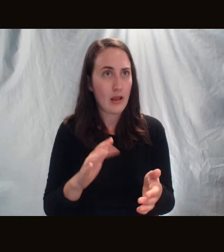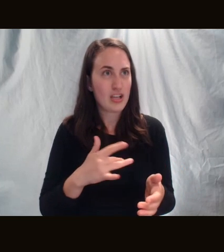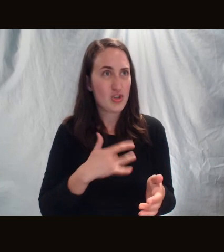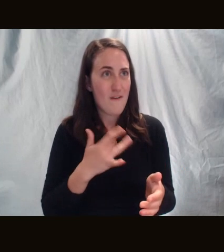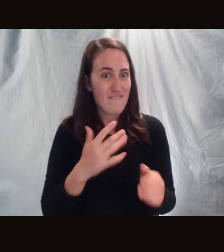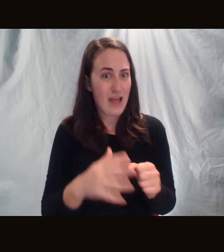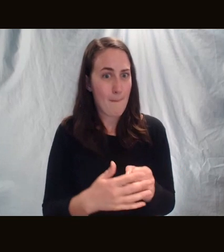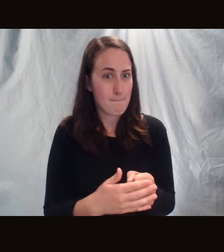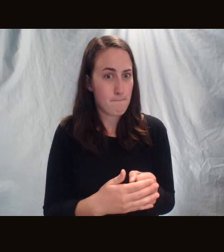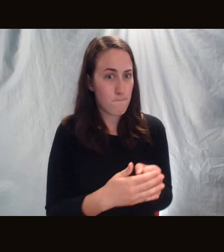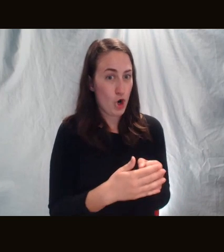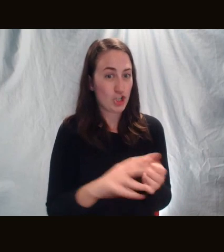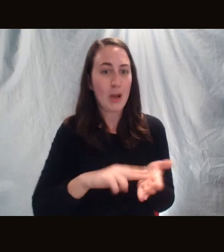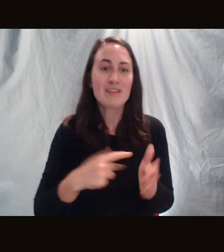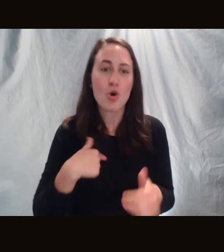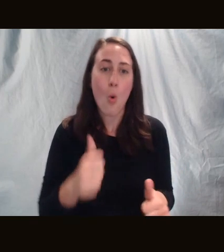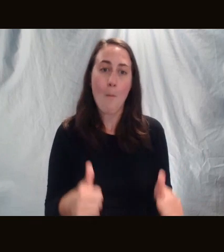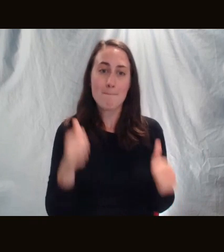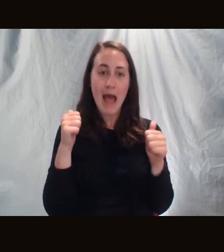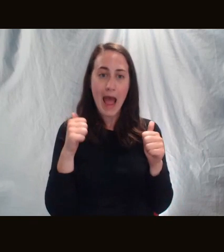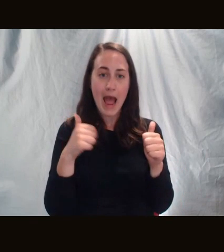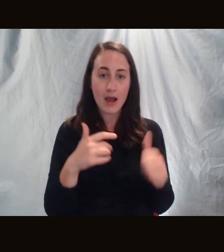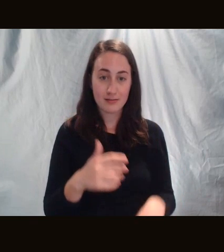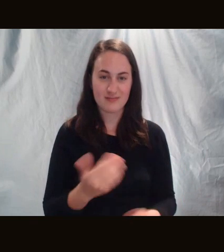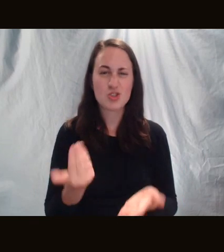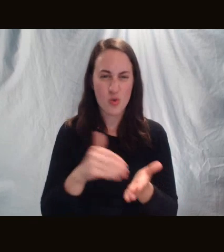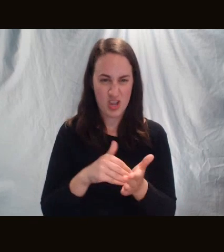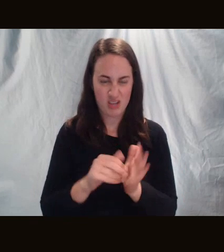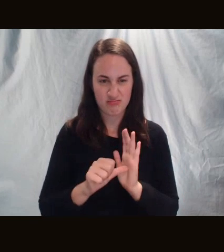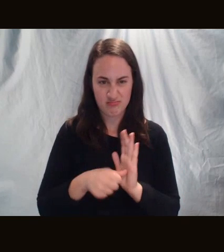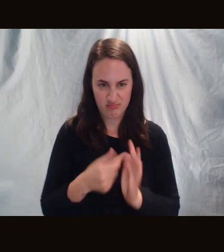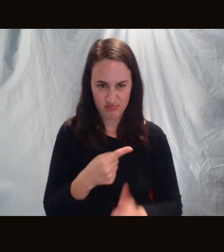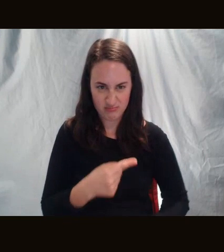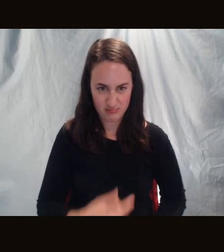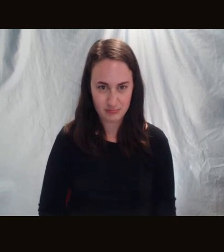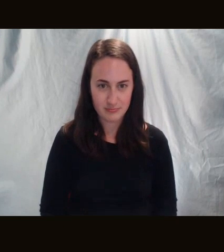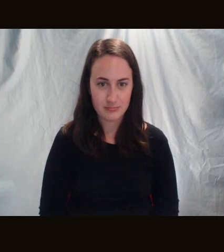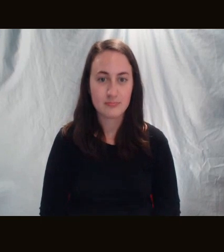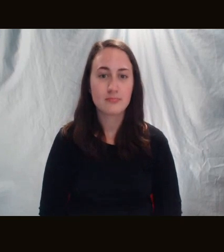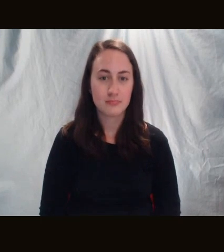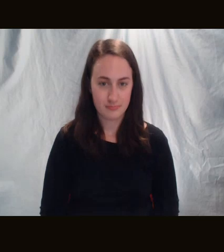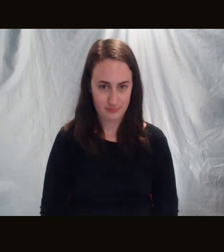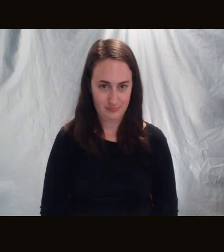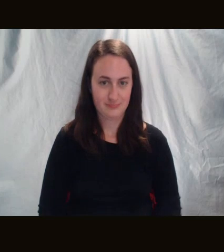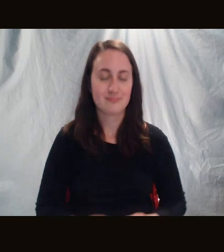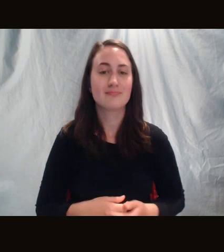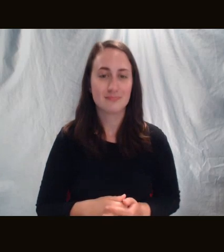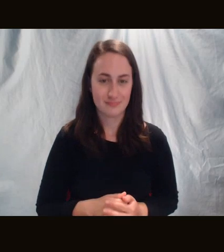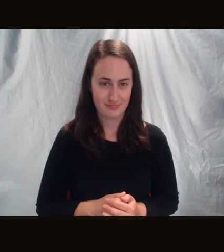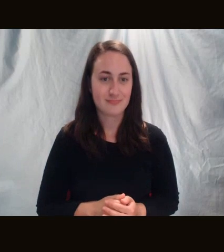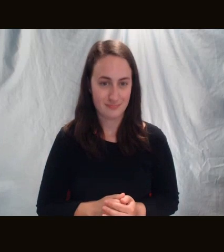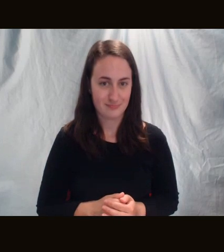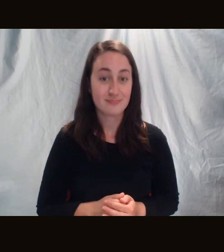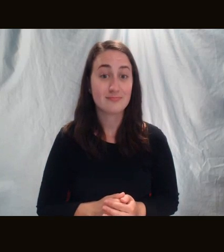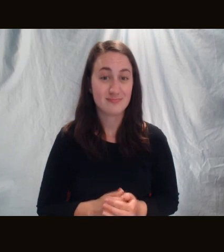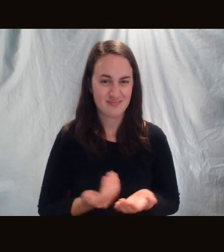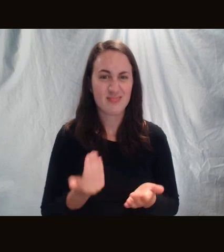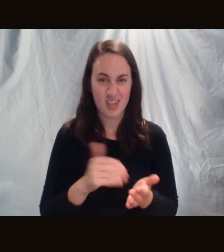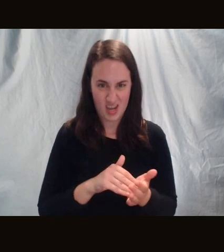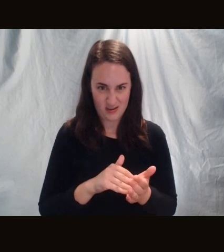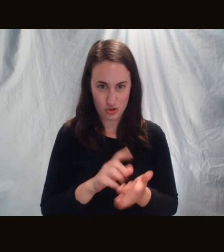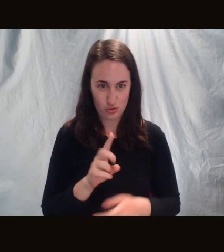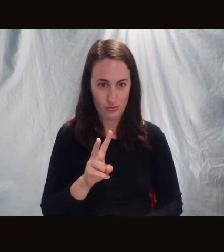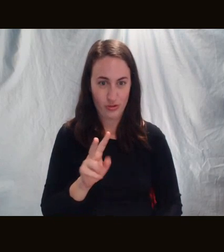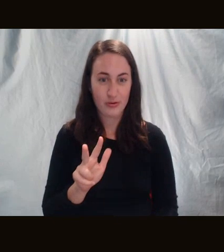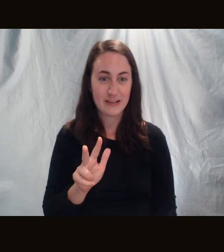feel the pressure on the hands. So again, it goes forward, she responds, I go back, followers forward. It is